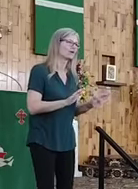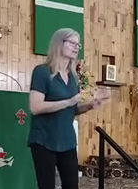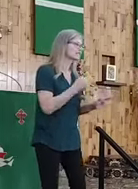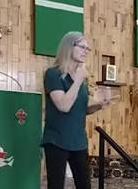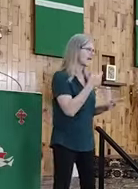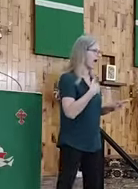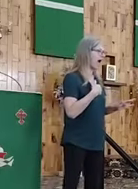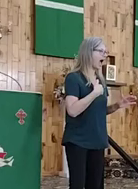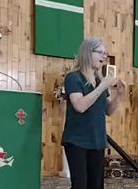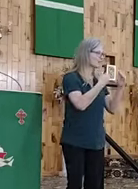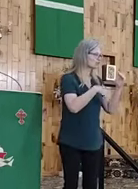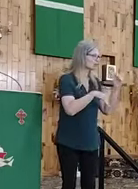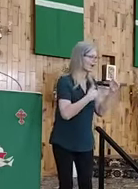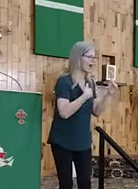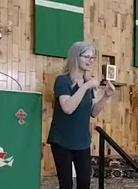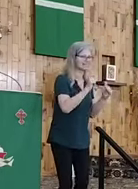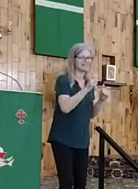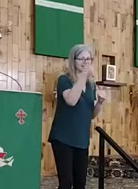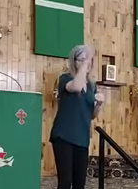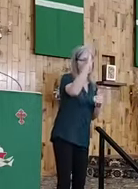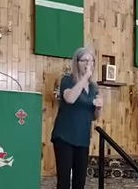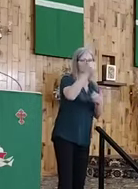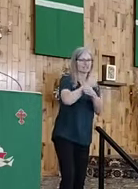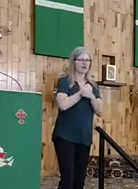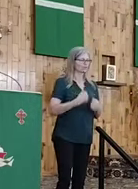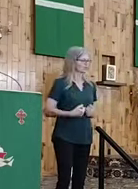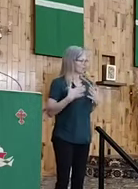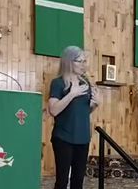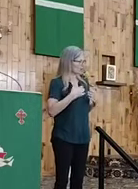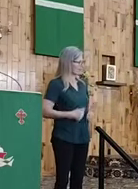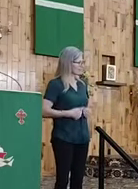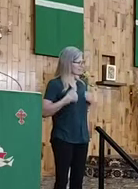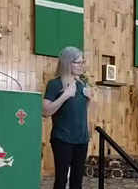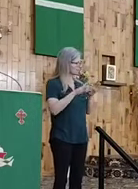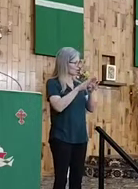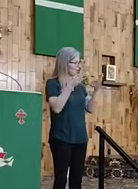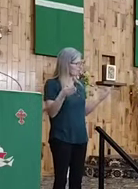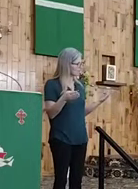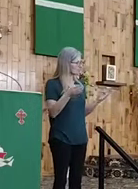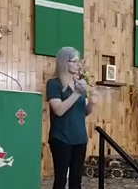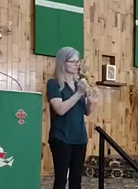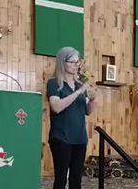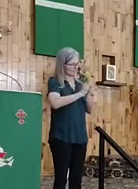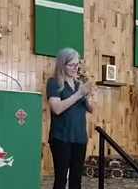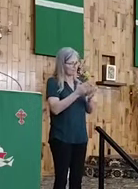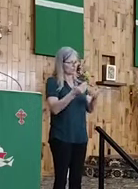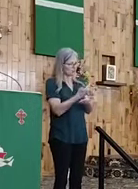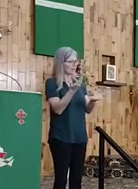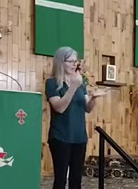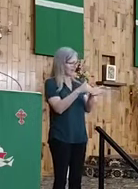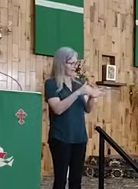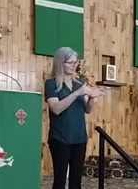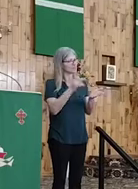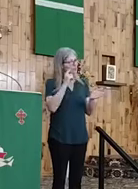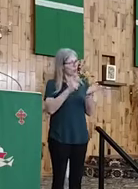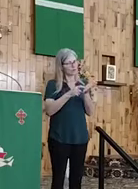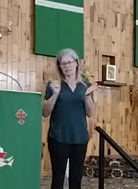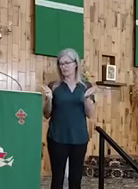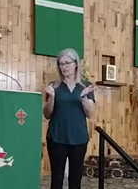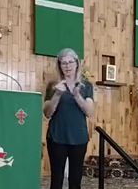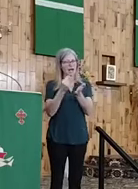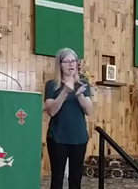to speak into my life to say, Ephata, be opened, be restored. And notice in today's gospel, what does Jesus